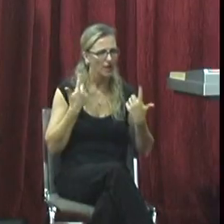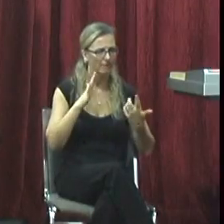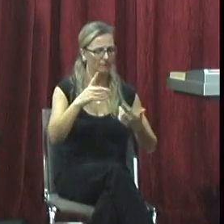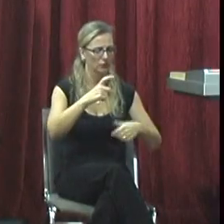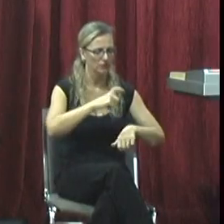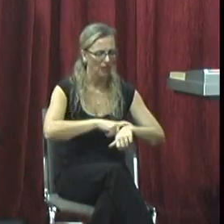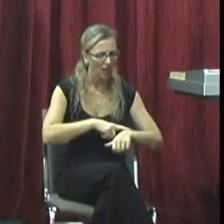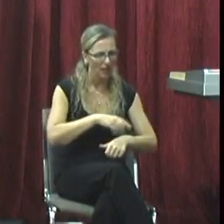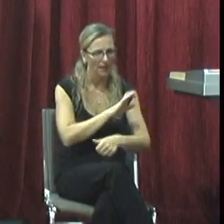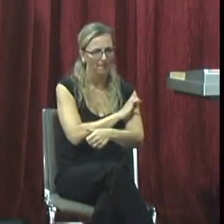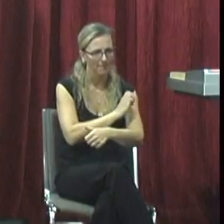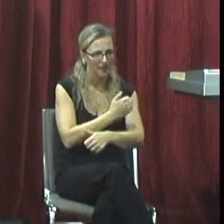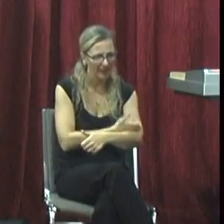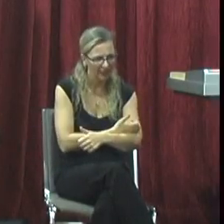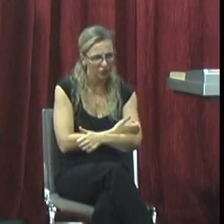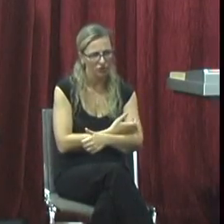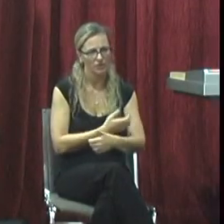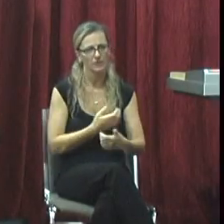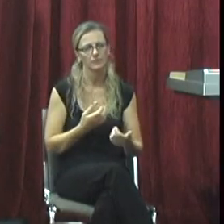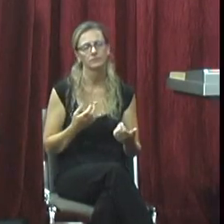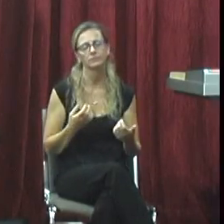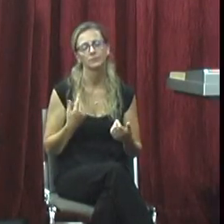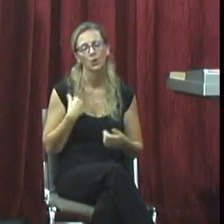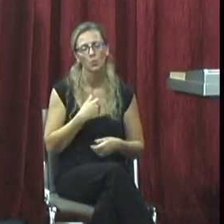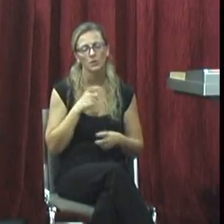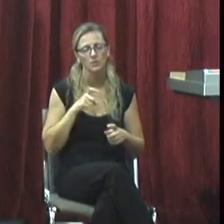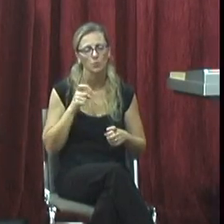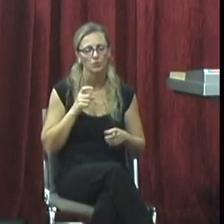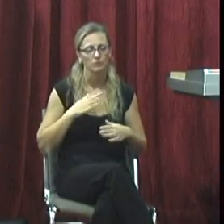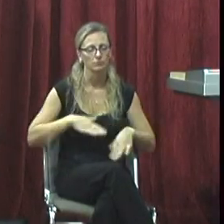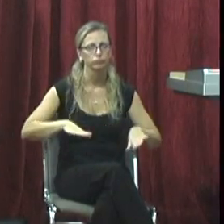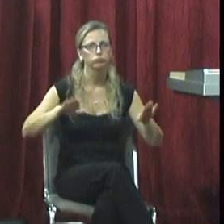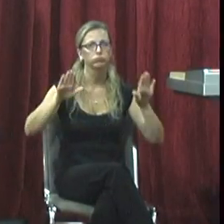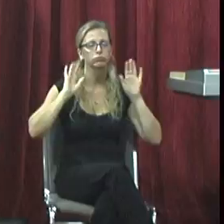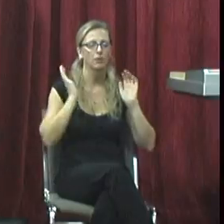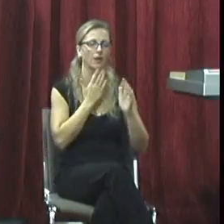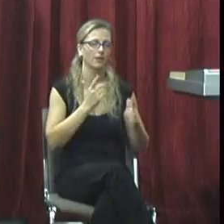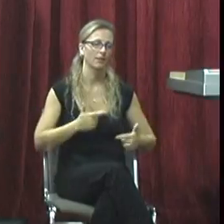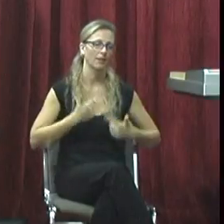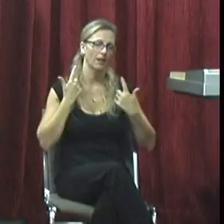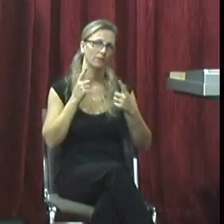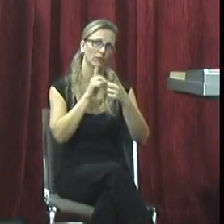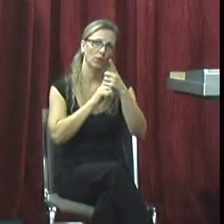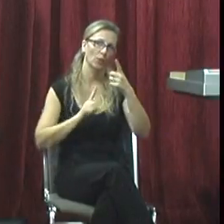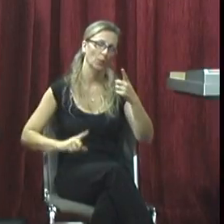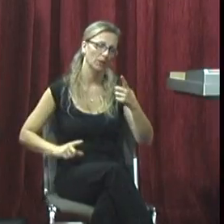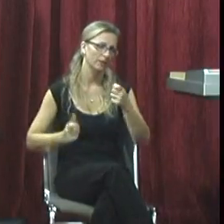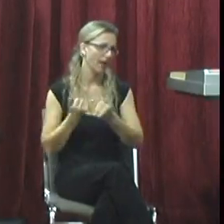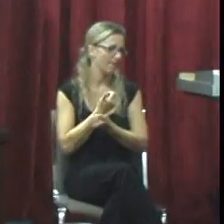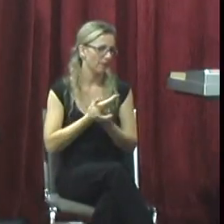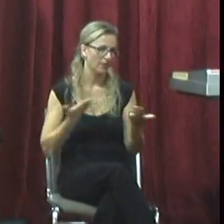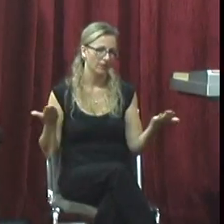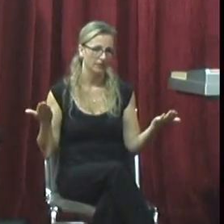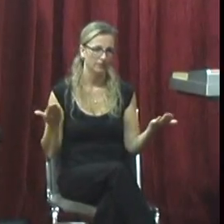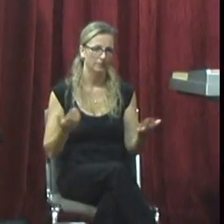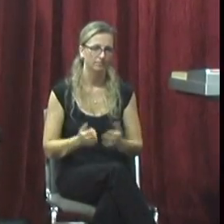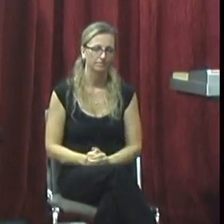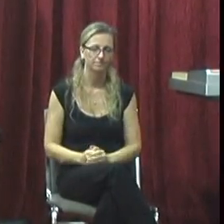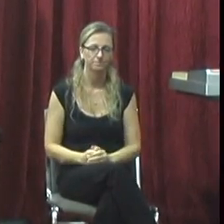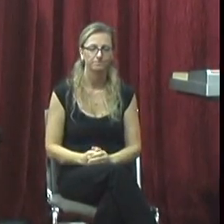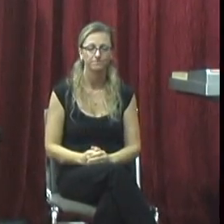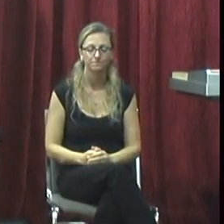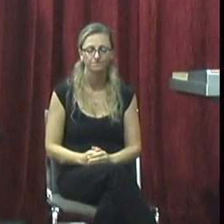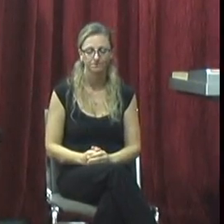energy. We're supposed to give our lives to the Lord, everything. Now, when the Holy Spirit